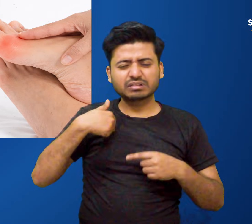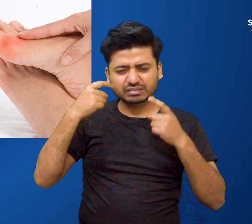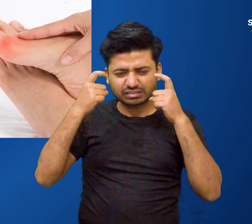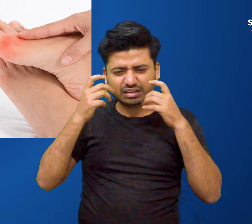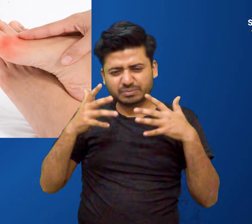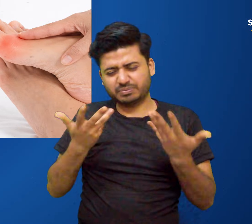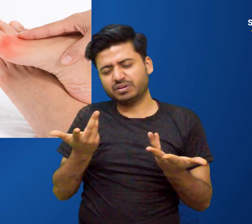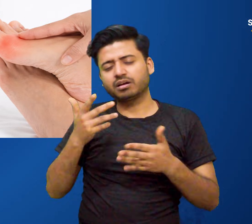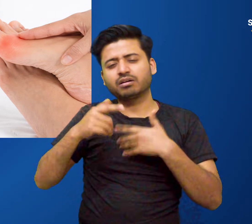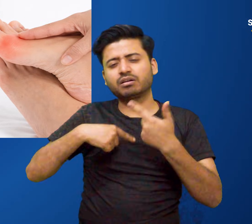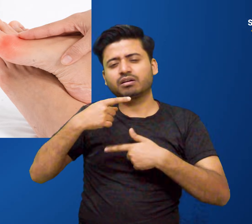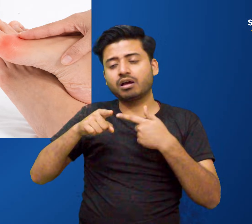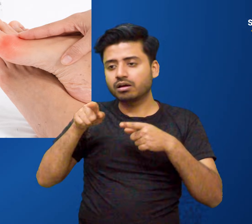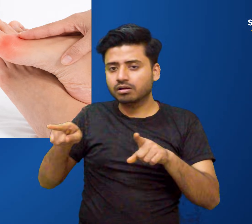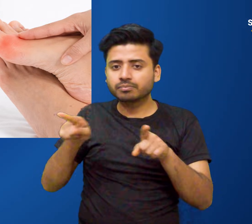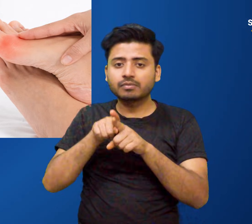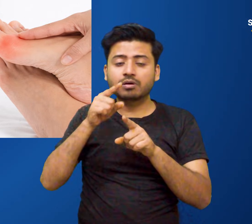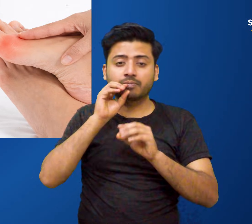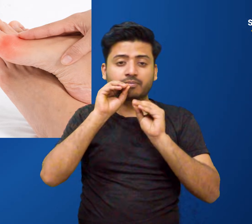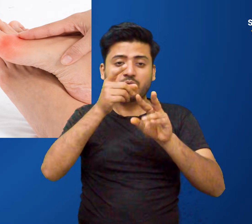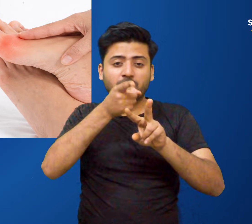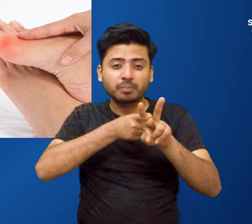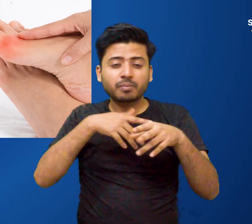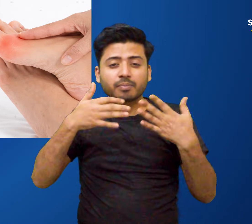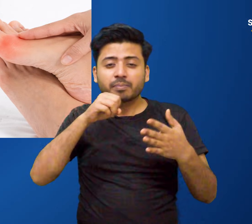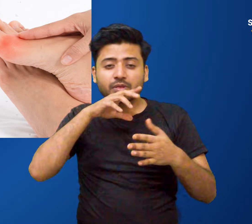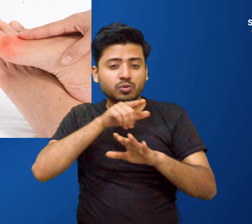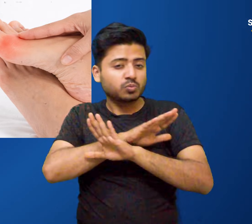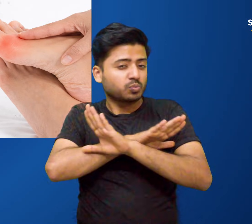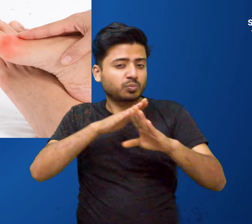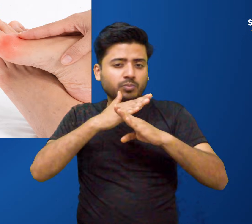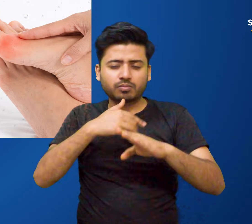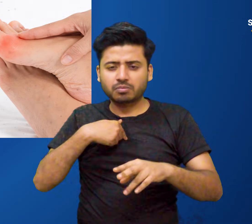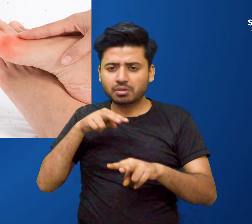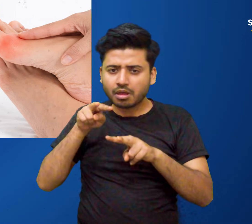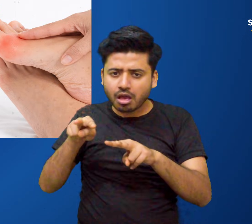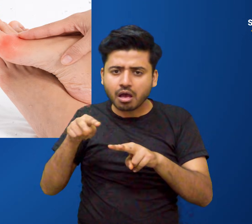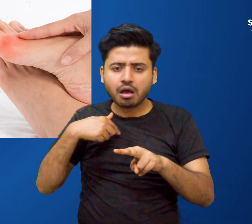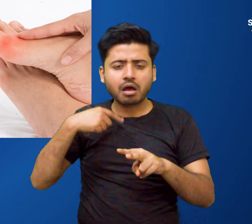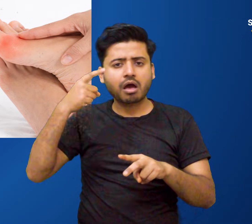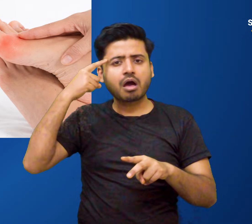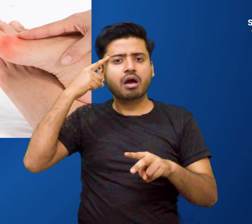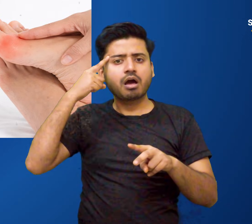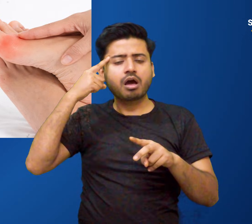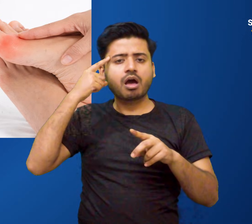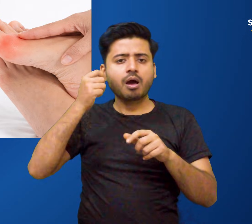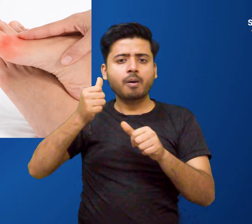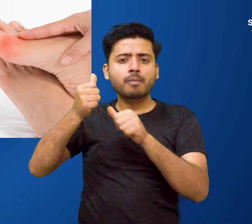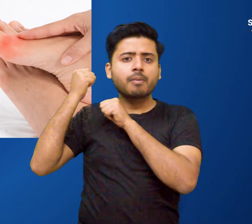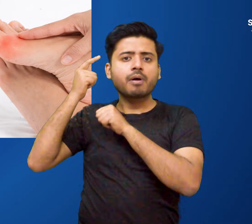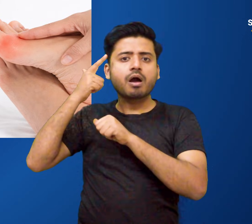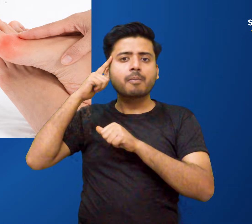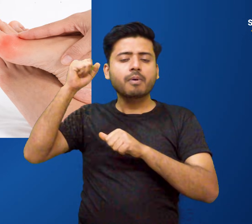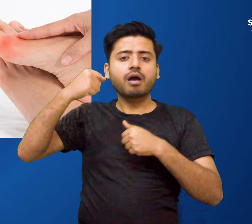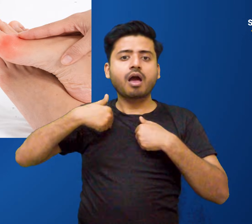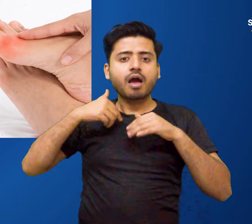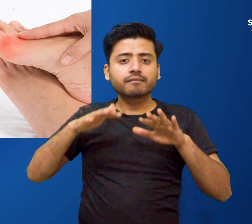the American Podiatric Medical Association: APMA built-in arch support. Look for a contoured footbed rather than a flat